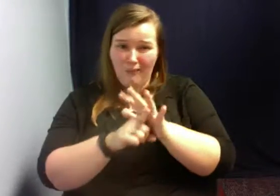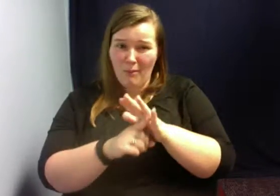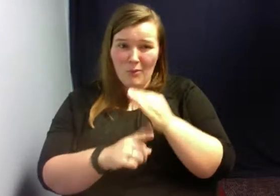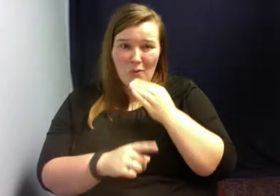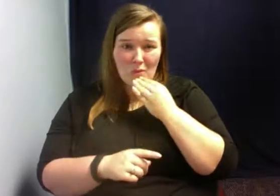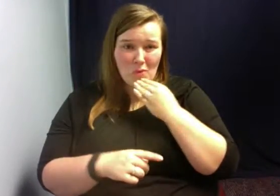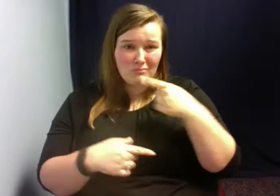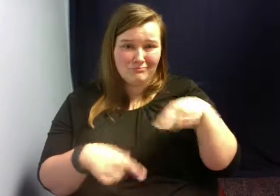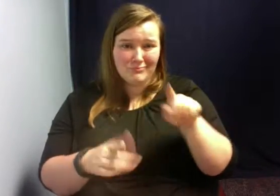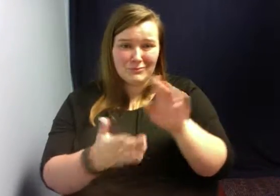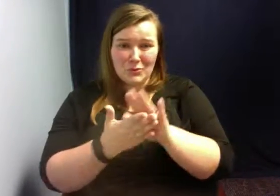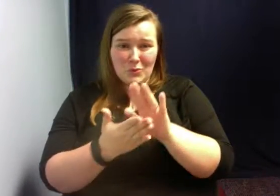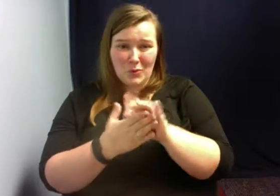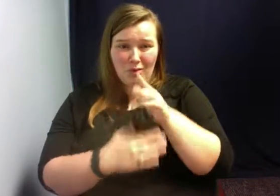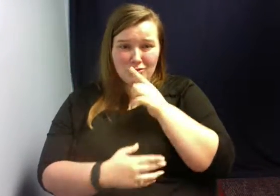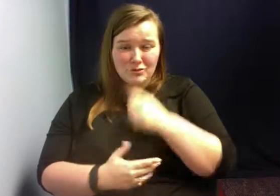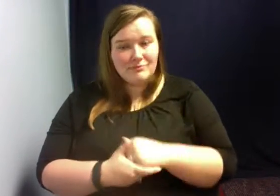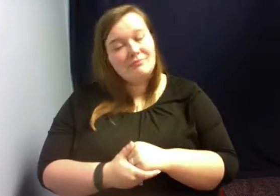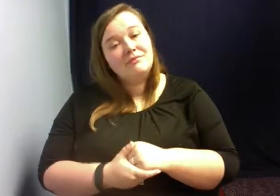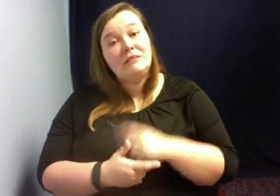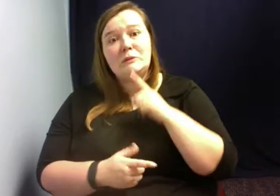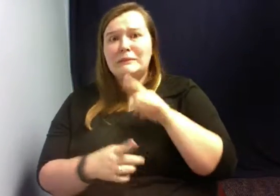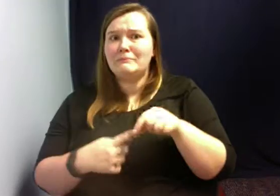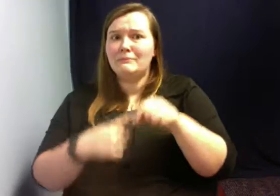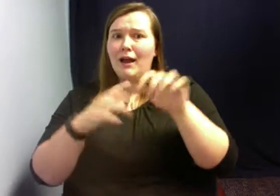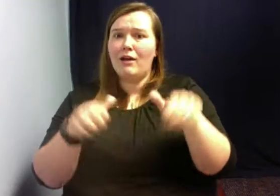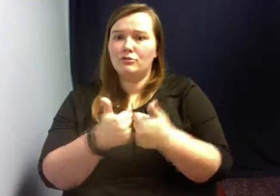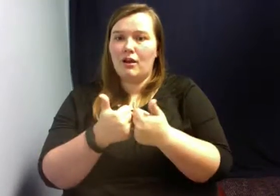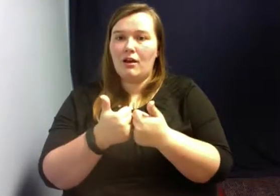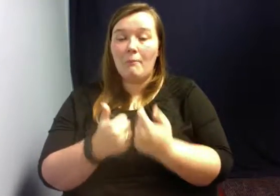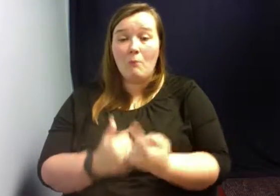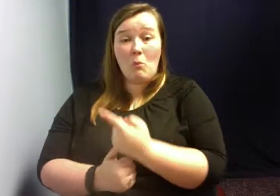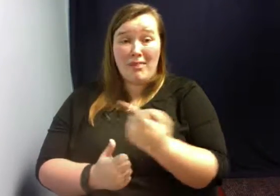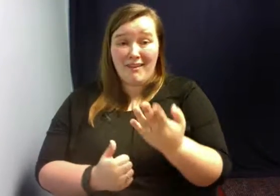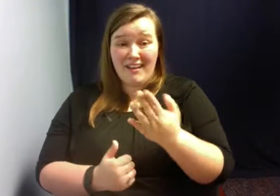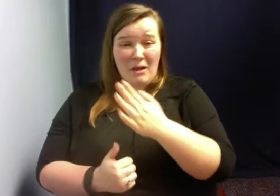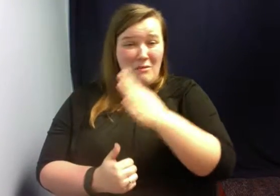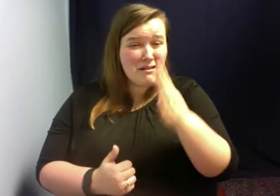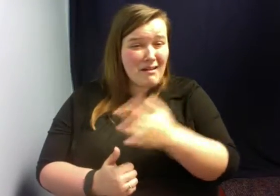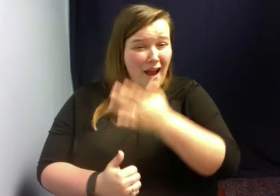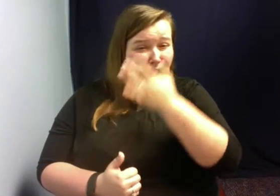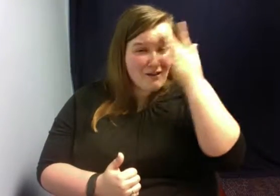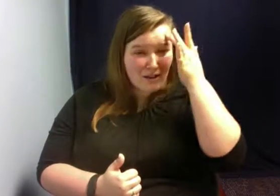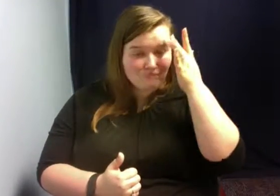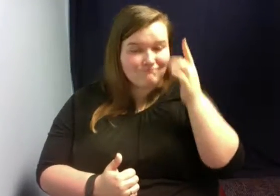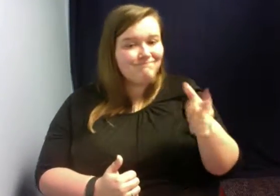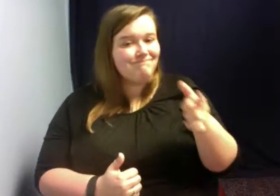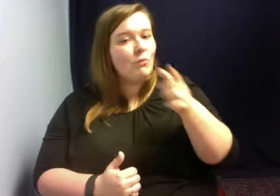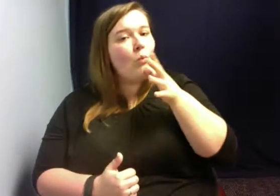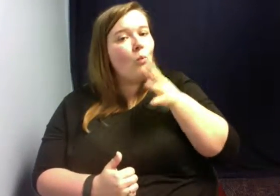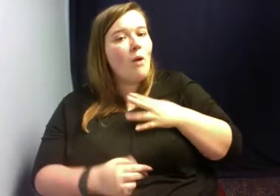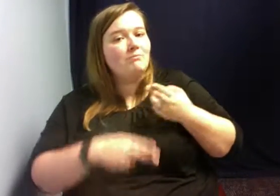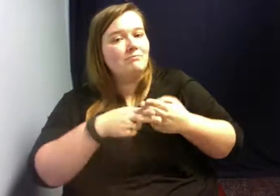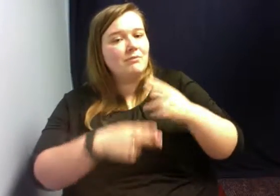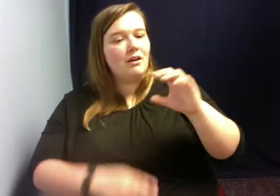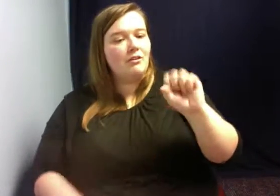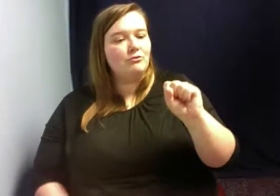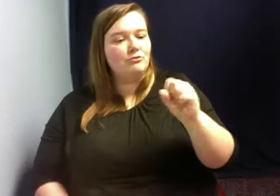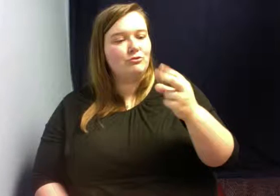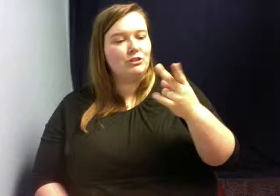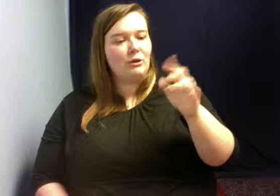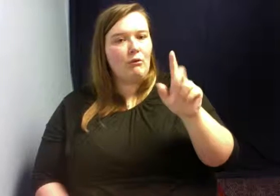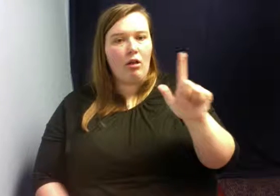So this was a challenge. But the dish that I will never forget was cooked by a woman named Cheryl Barbara. Cheryl was a nutrition director